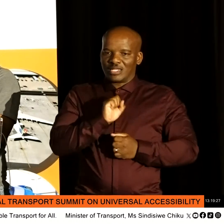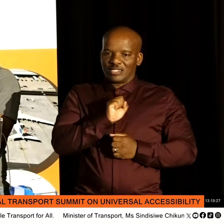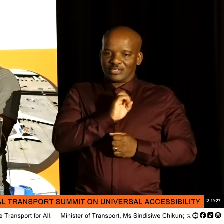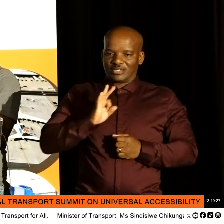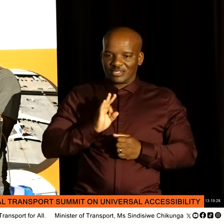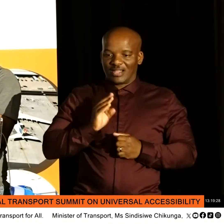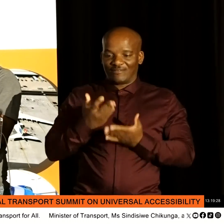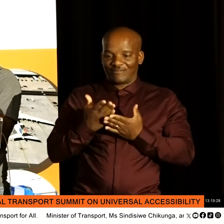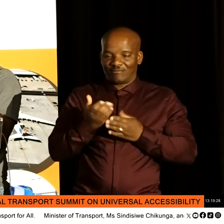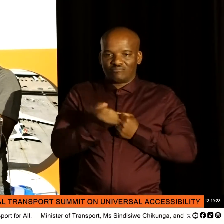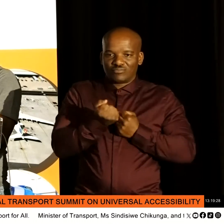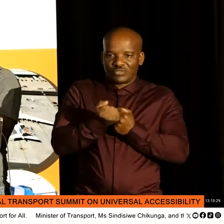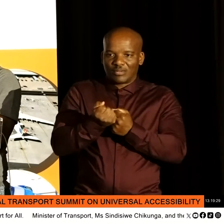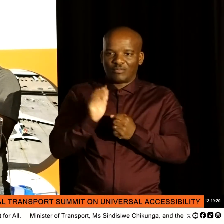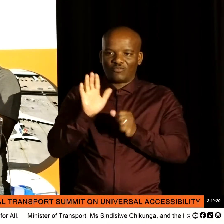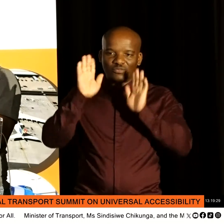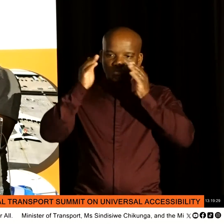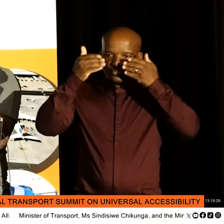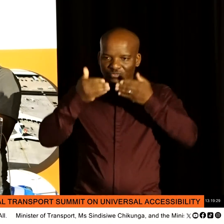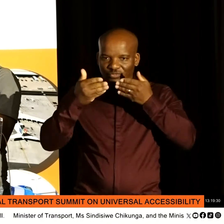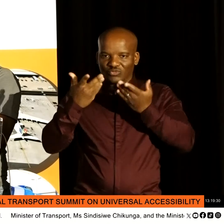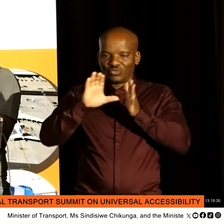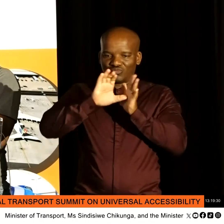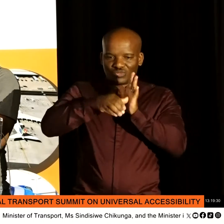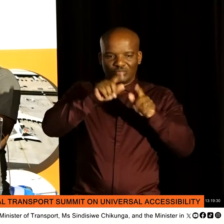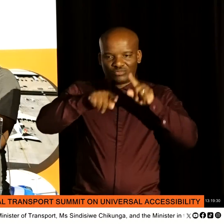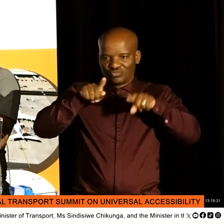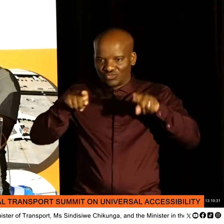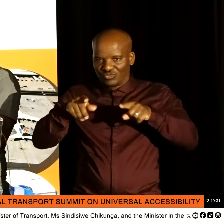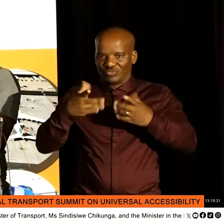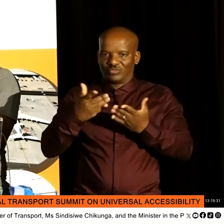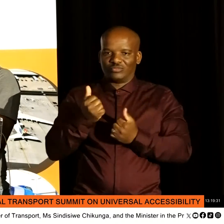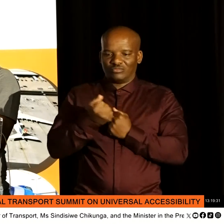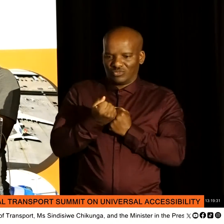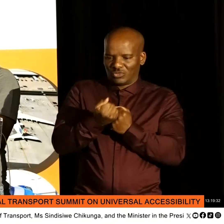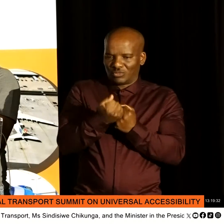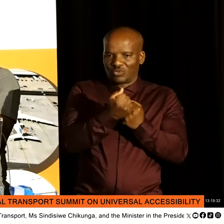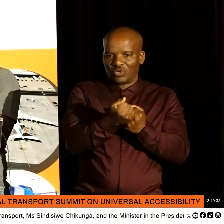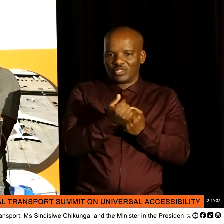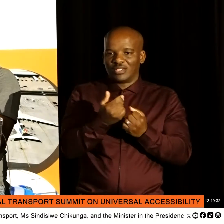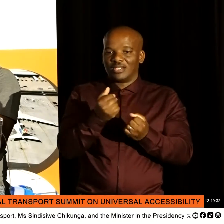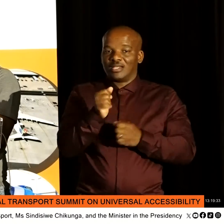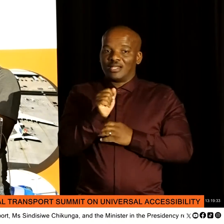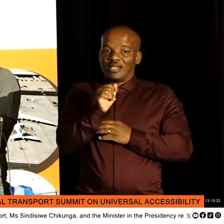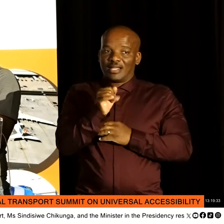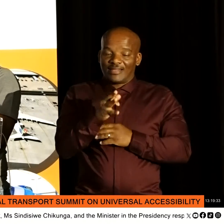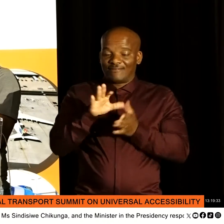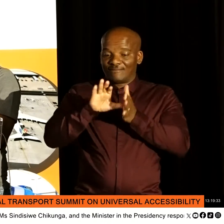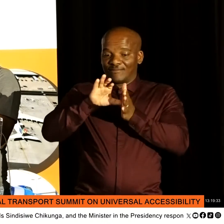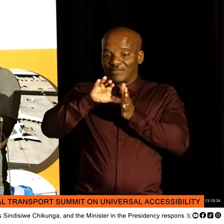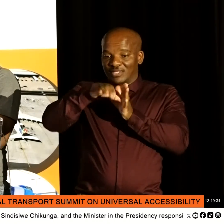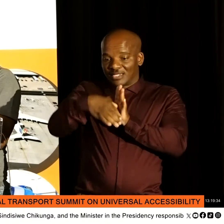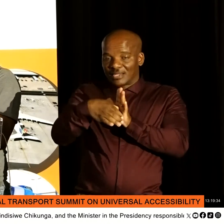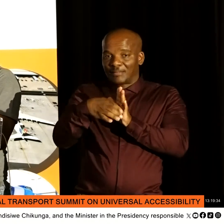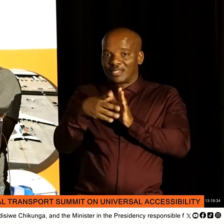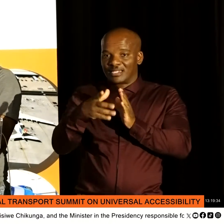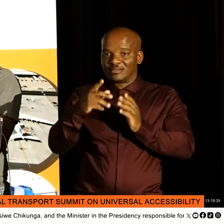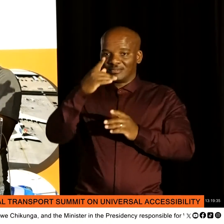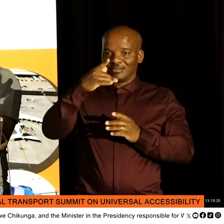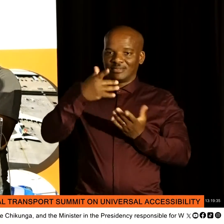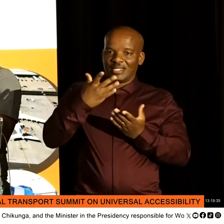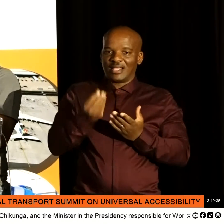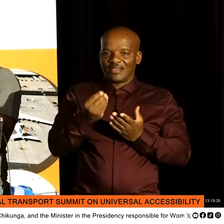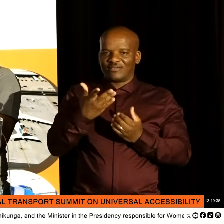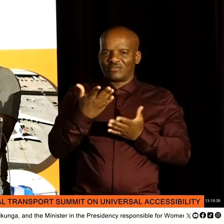and intellectual disabilities, etc. Most important is to ask the person with a hidden disability what their support needs